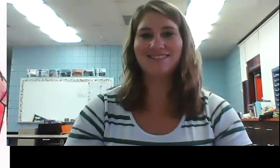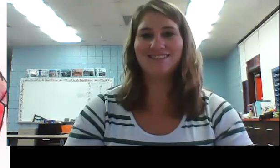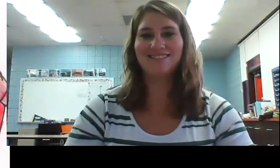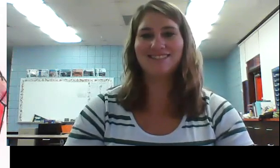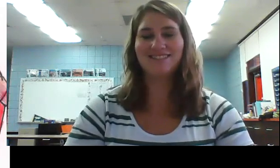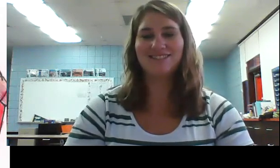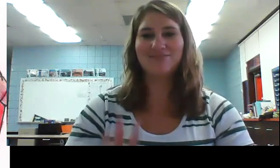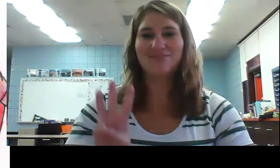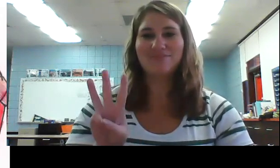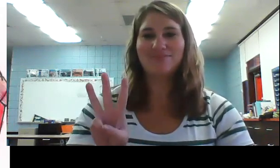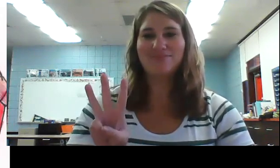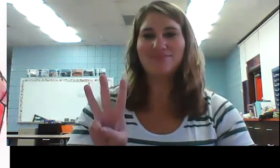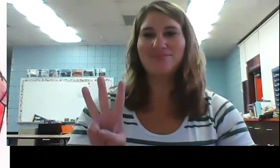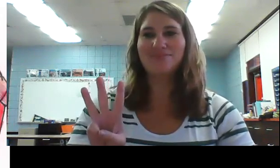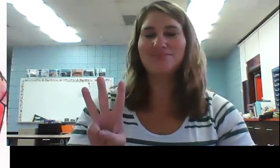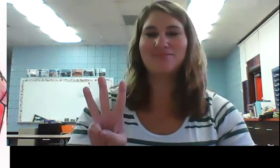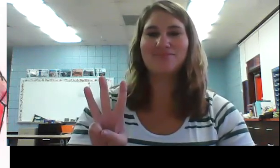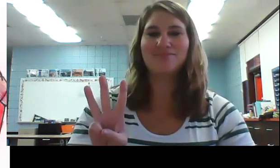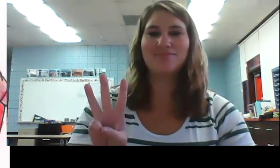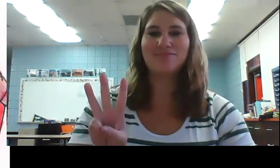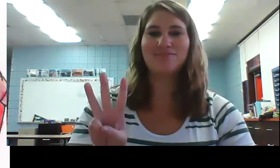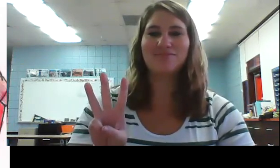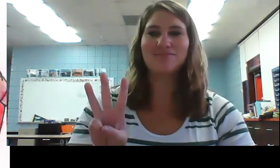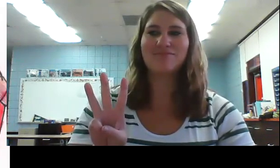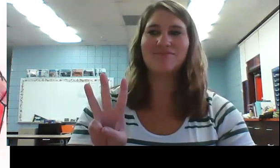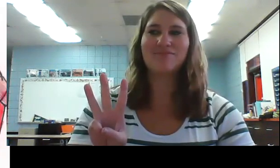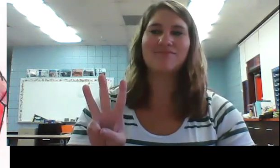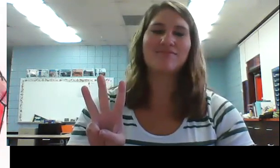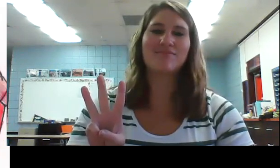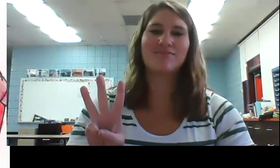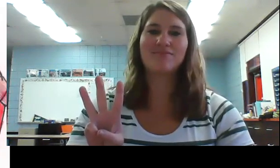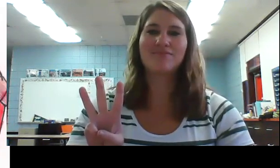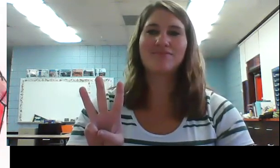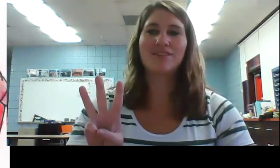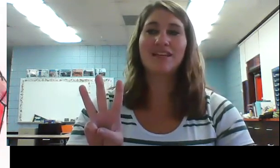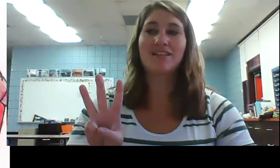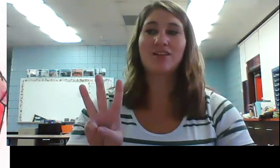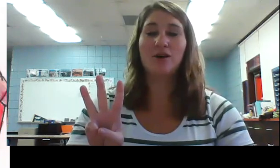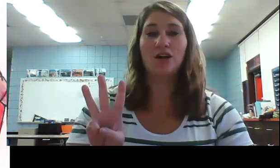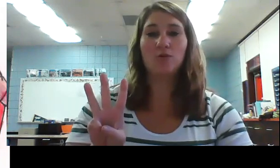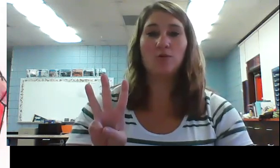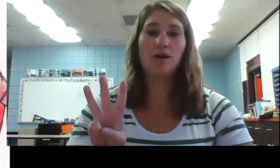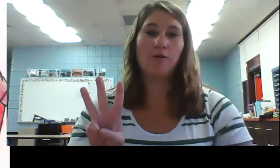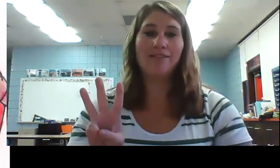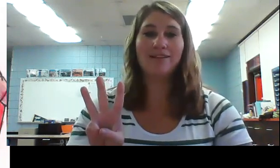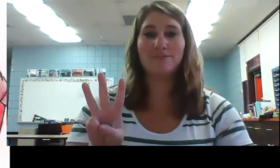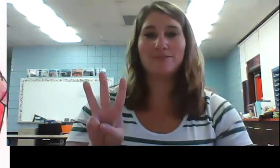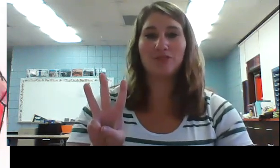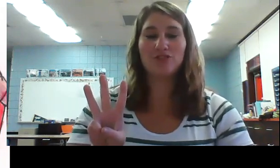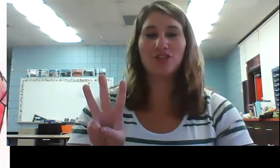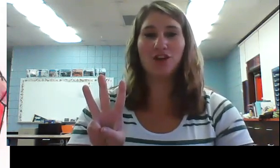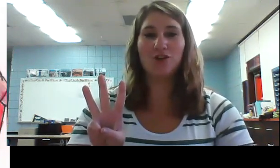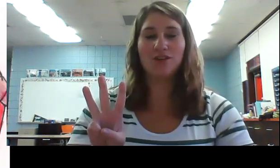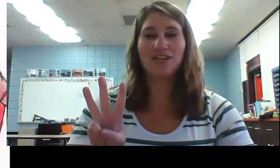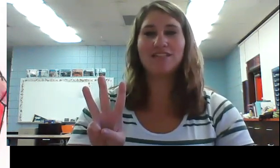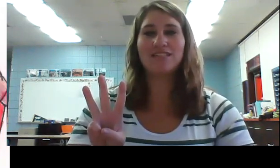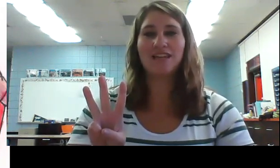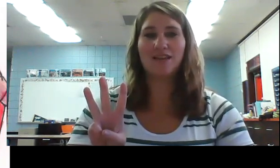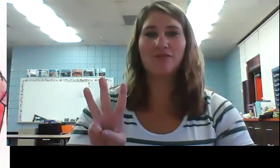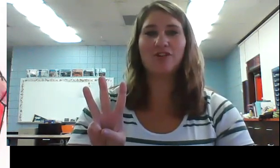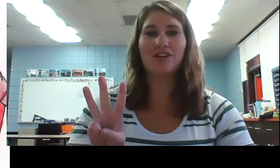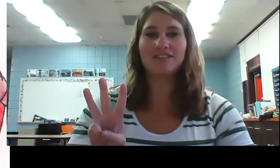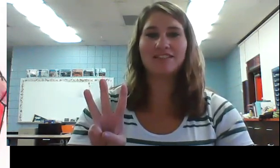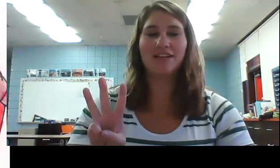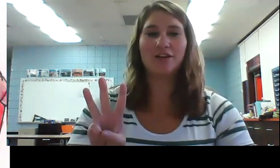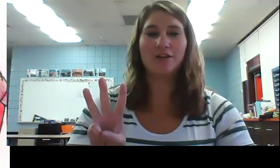Wow! This learning letter stuff is fun. Thanks. You are welcome, don't you know? It's